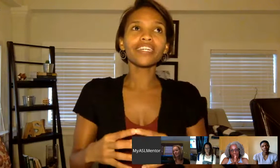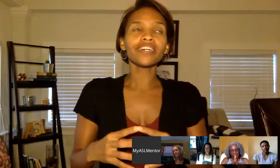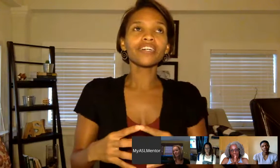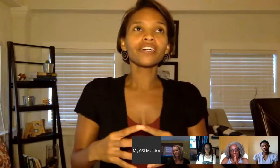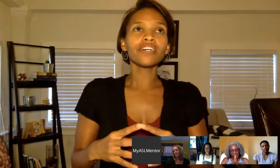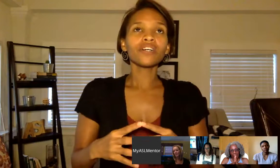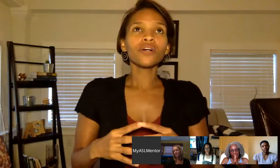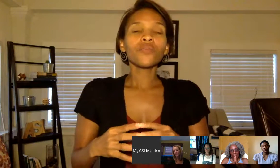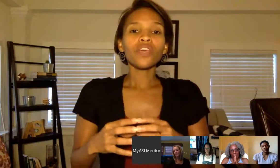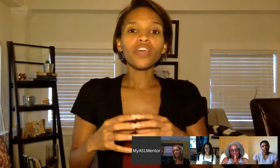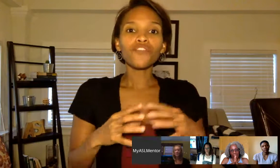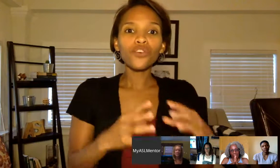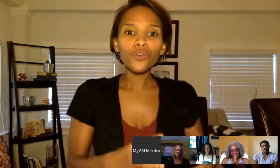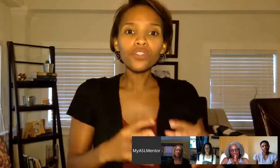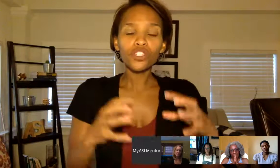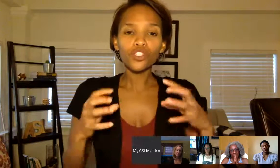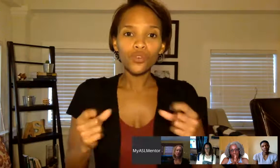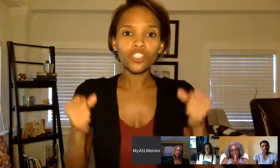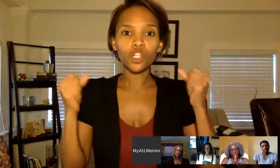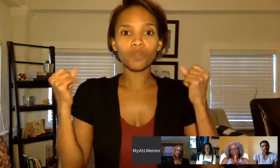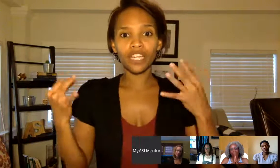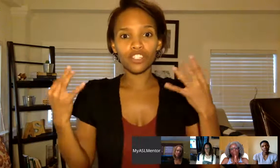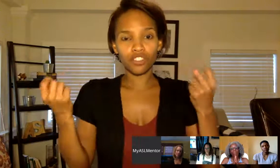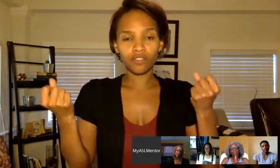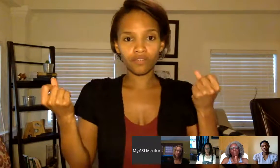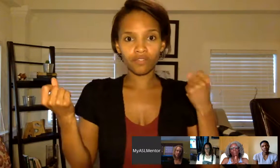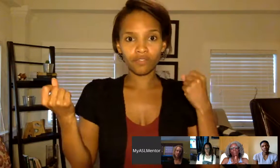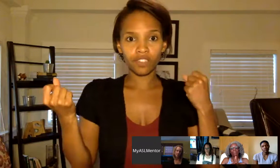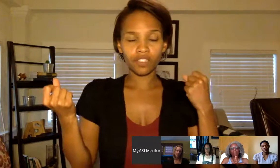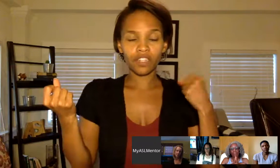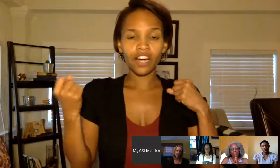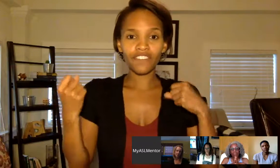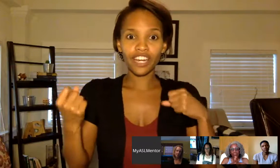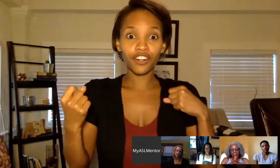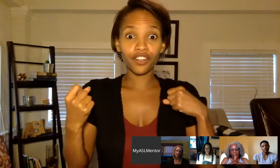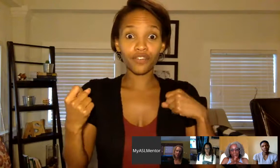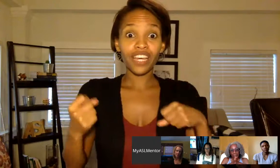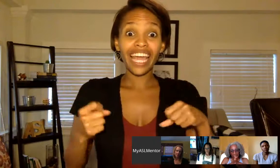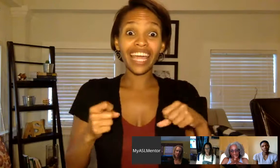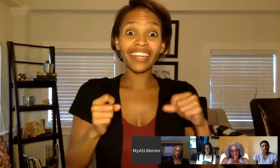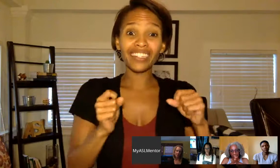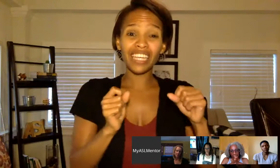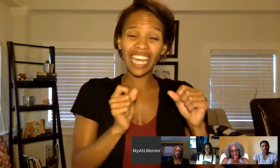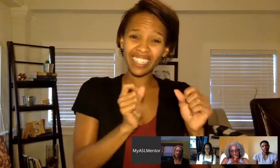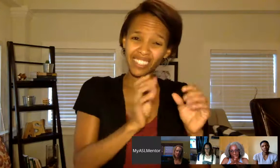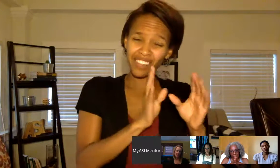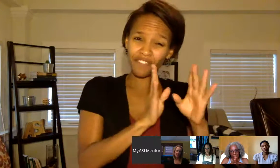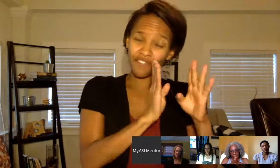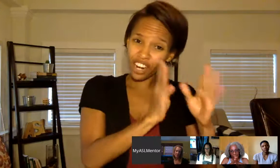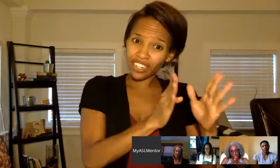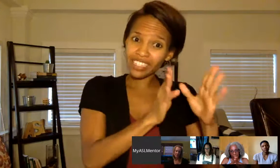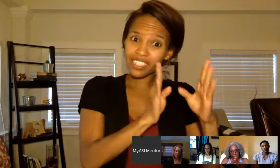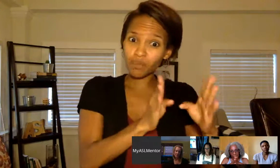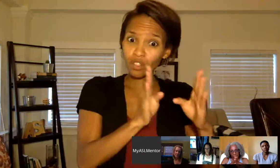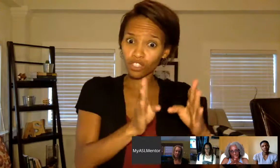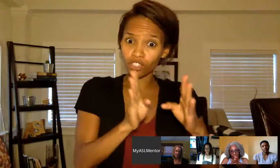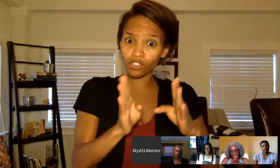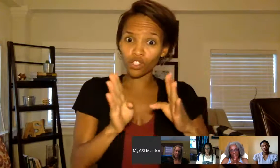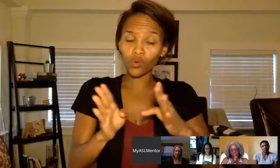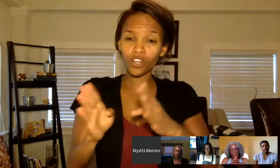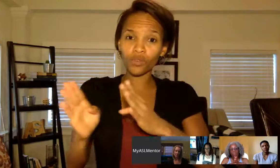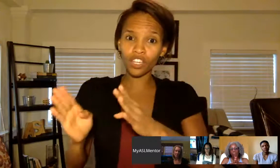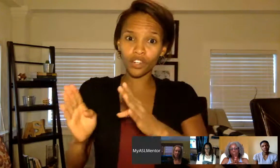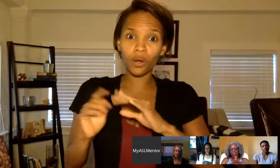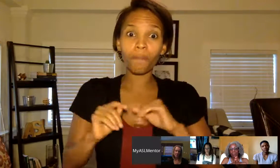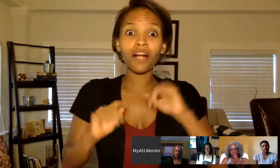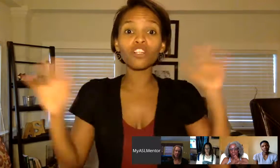you do an interpretation of a narrative And it's very similar to